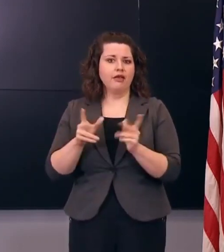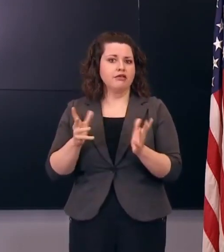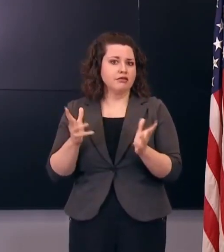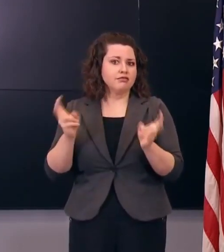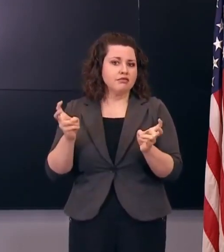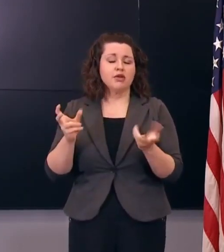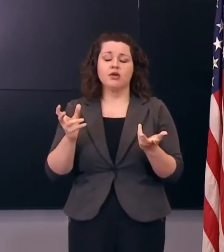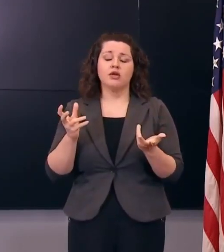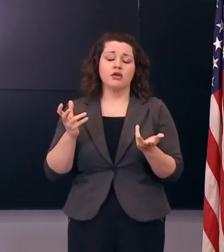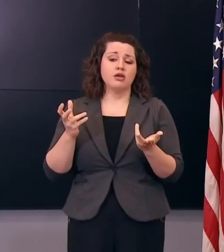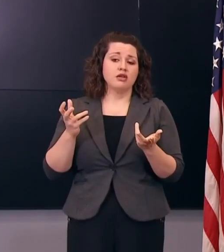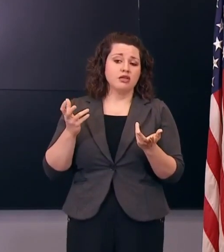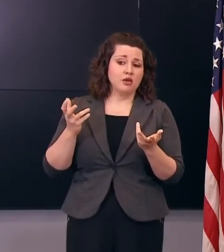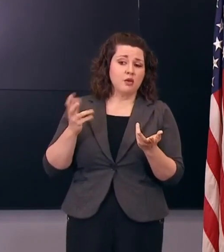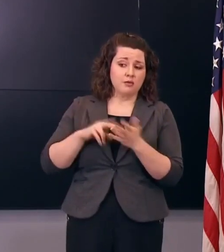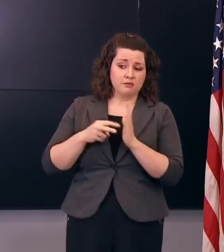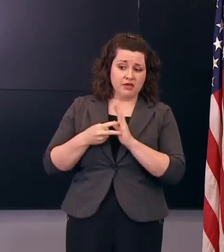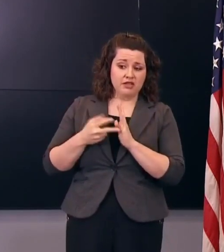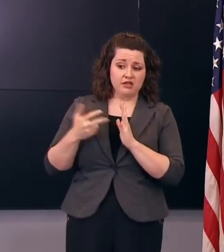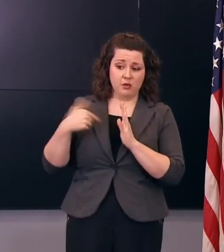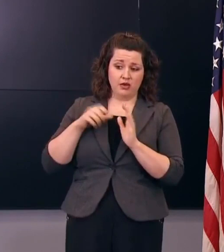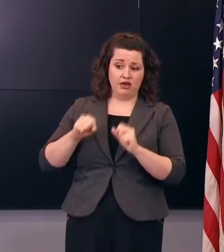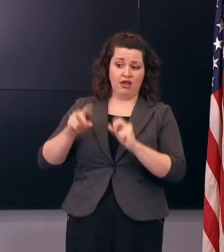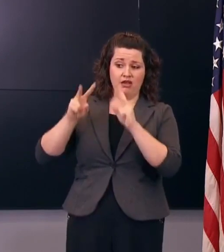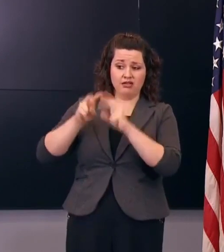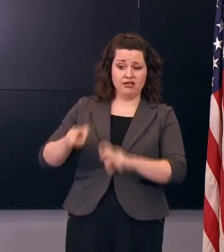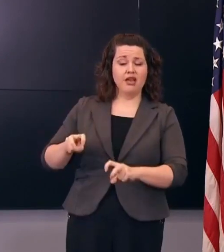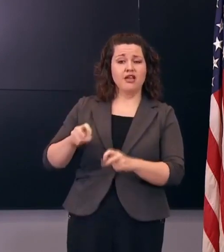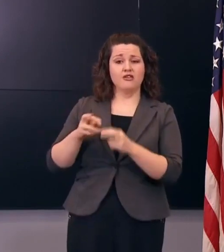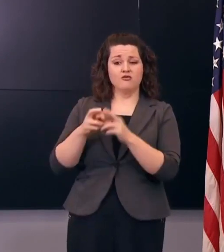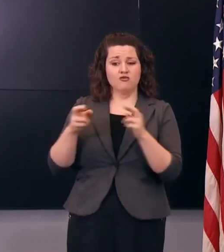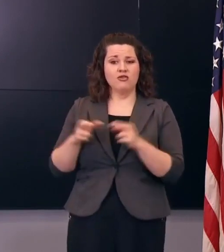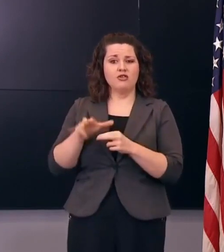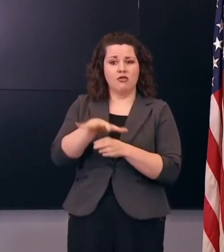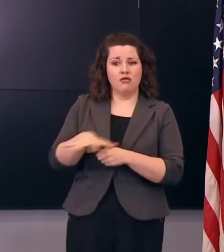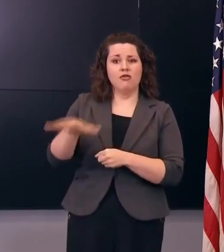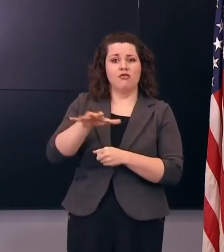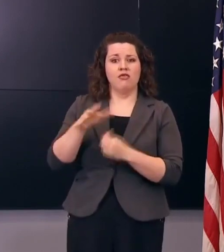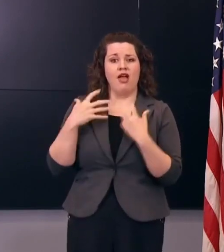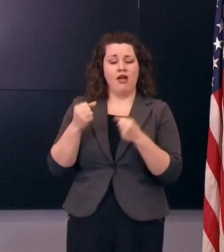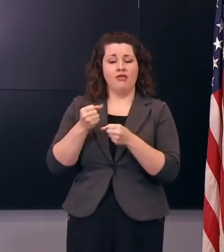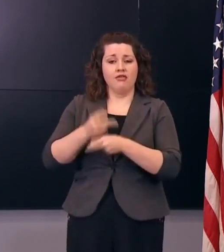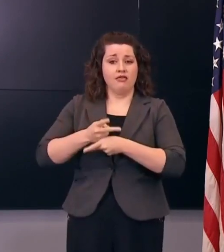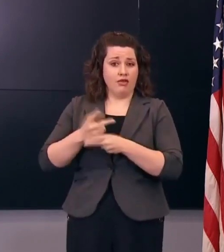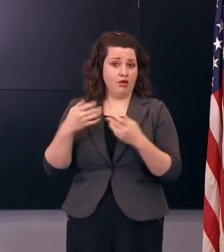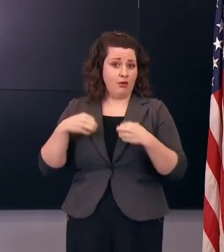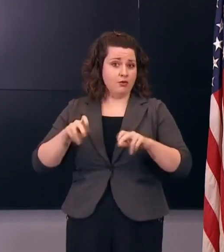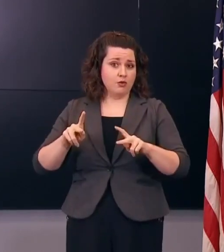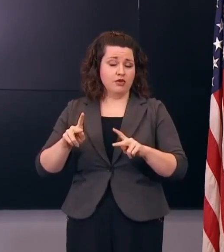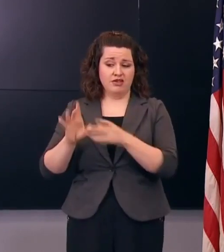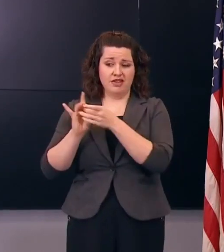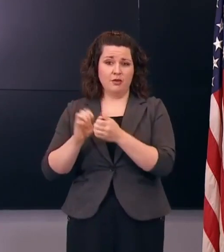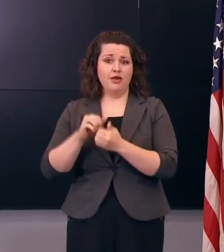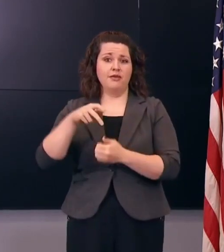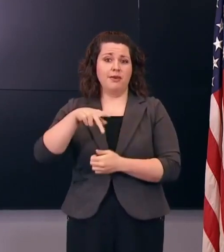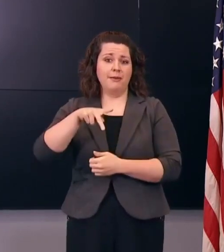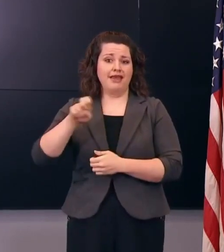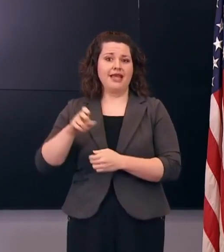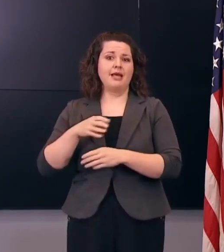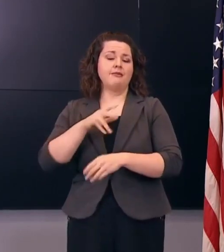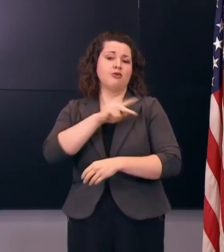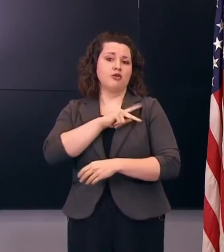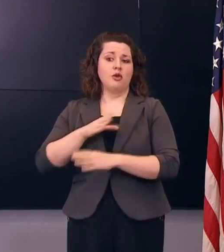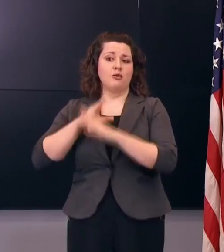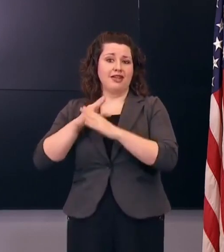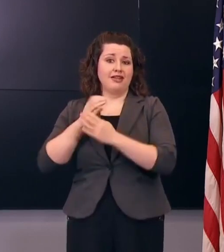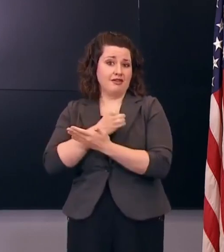allow us to really assess the regional health care opportunities when it comes to PPE,